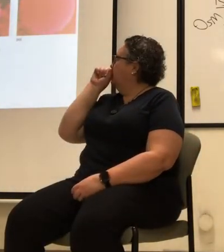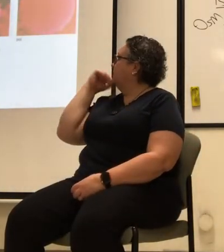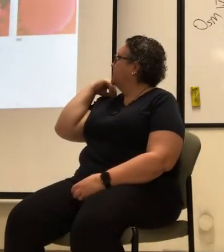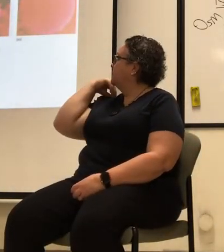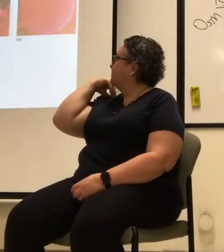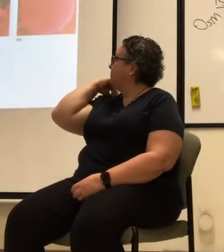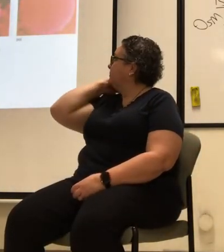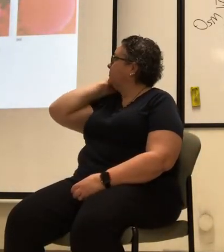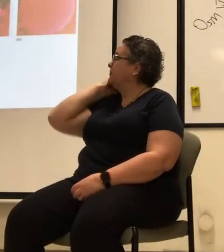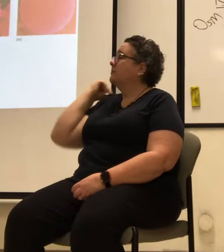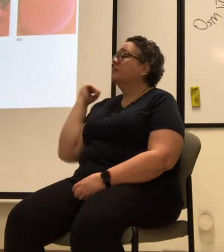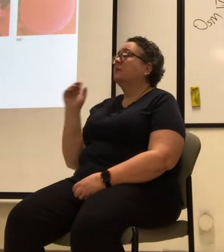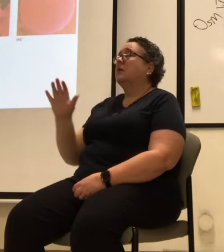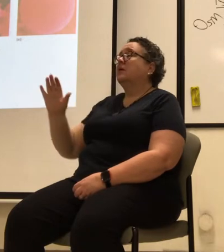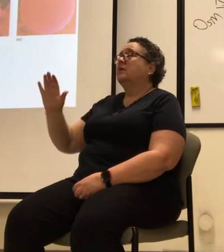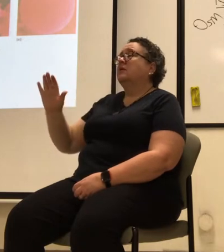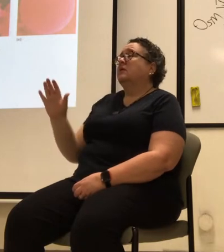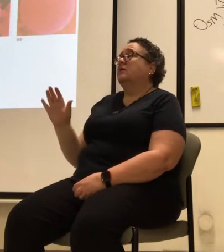On your half sheet,